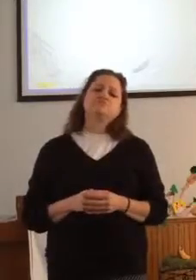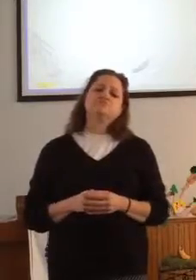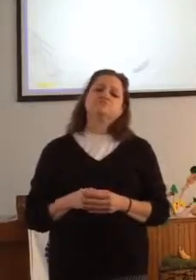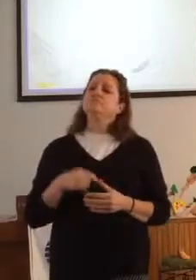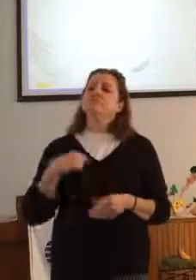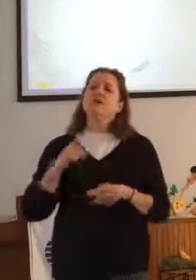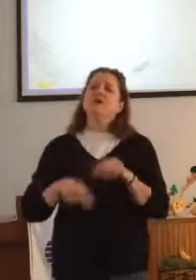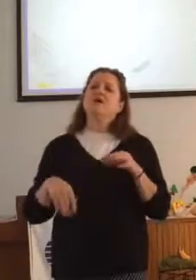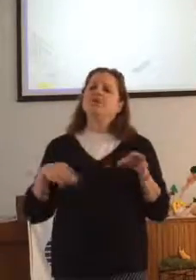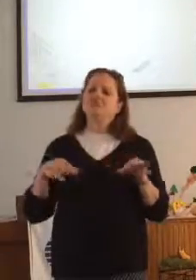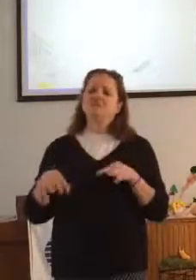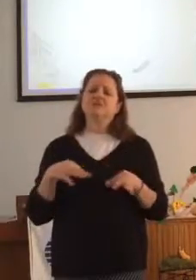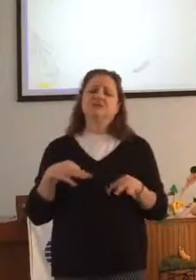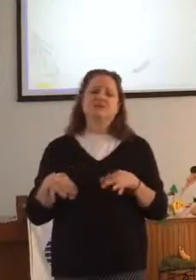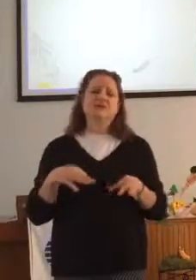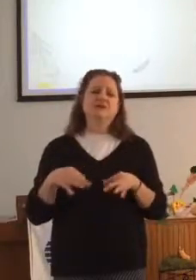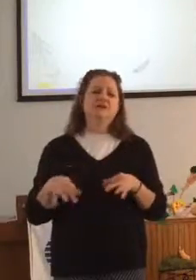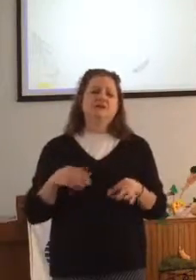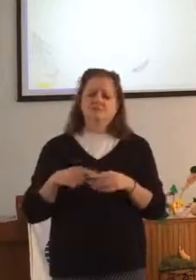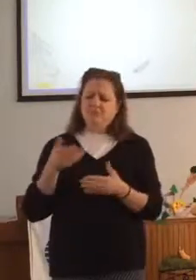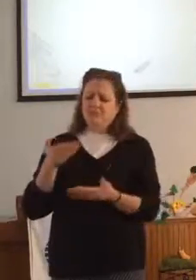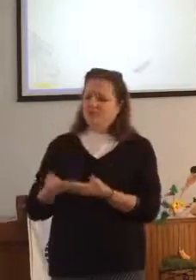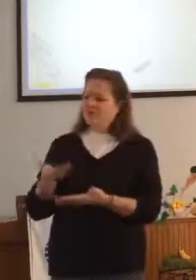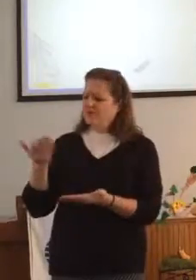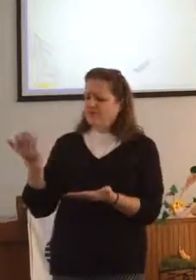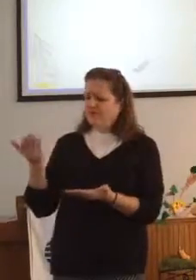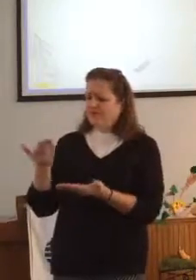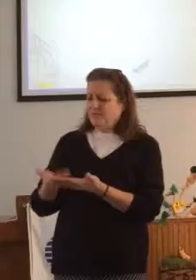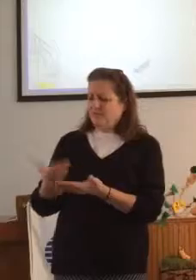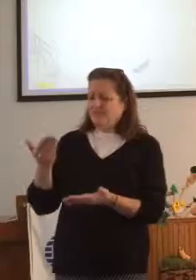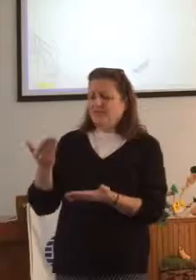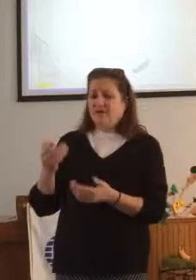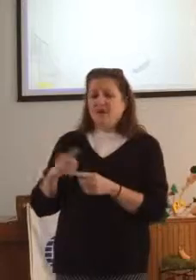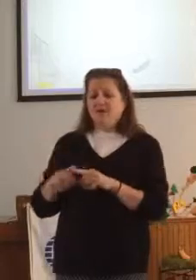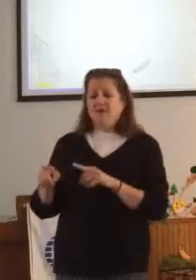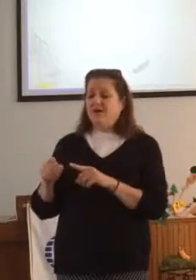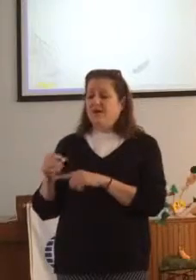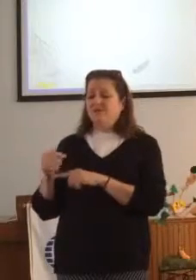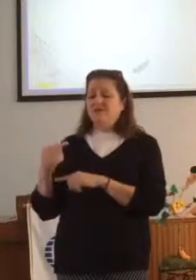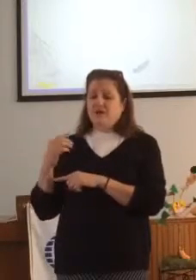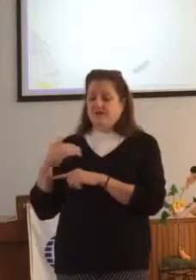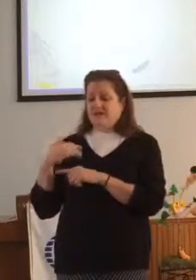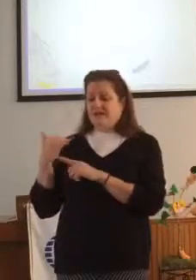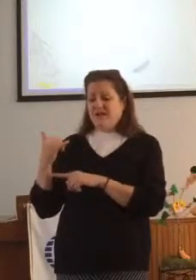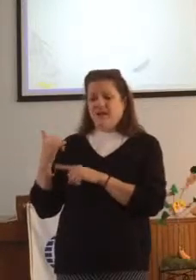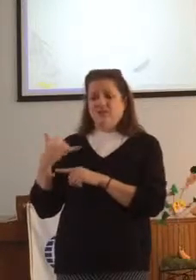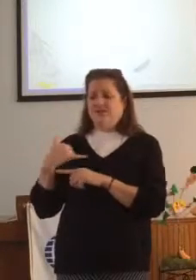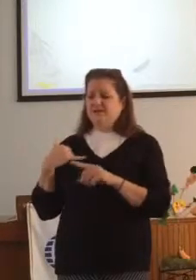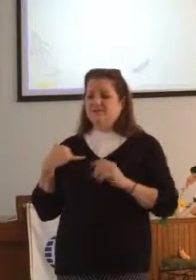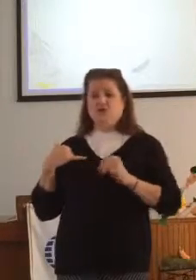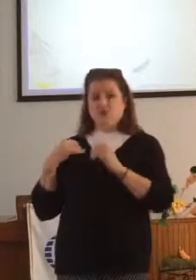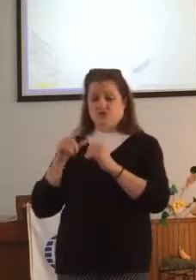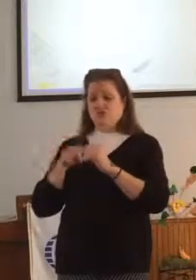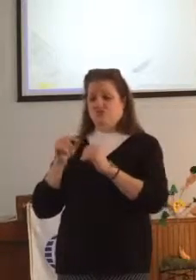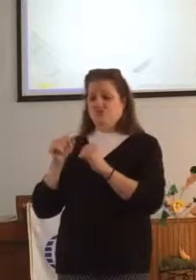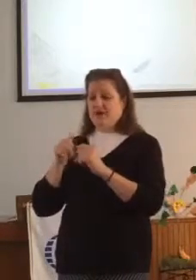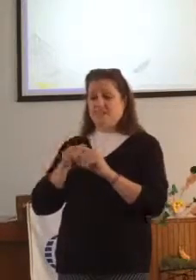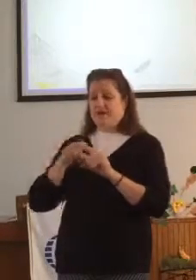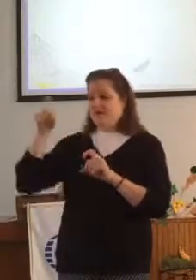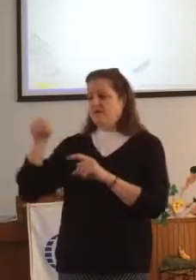She couldn't explain. She couldn't prove anything, but for all her love, she couldn't go with Stripe.